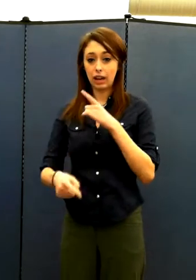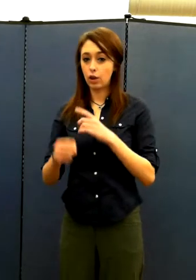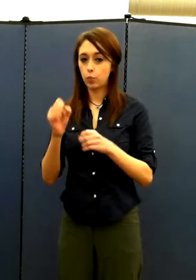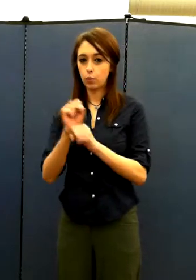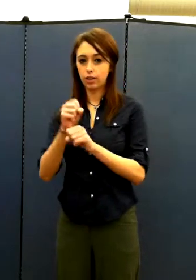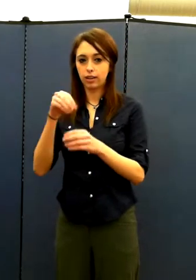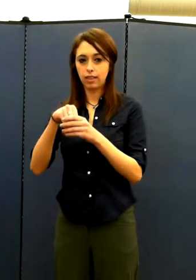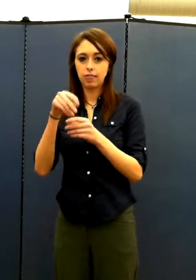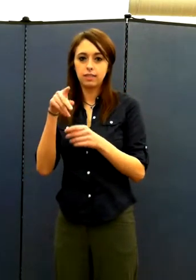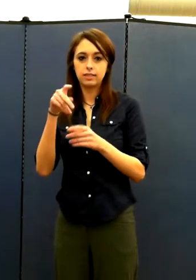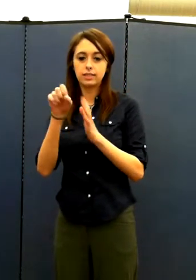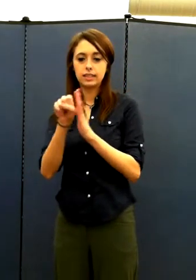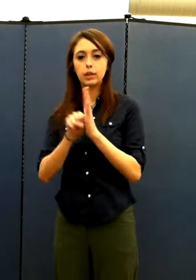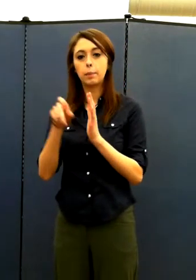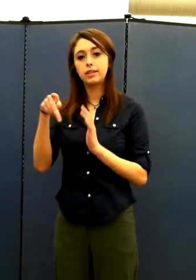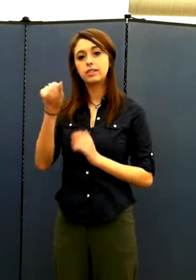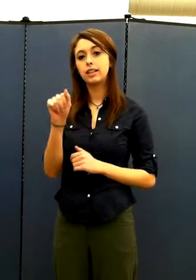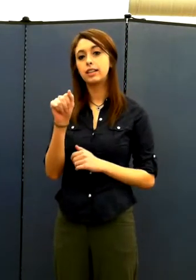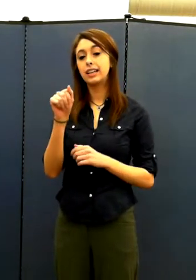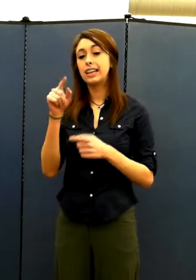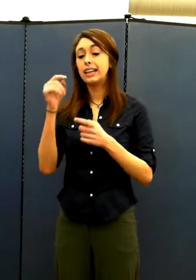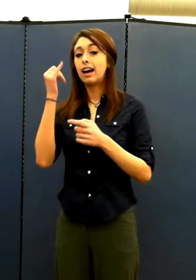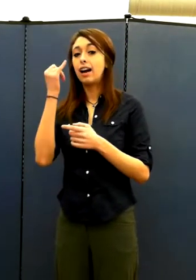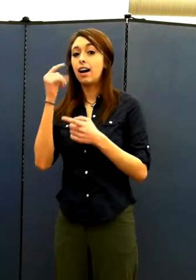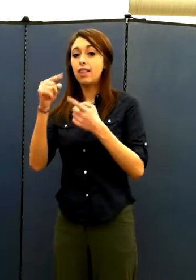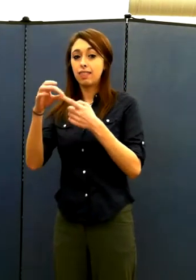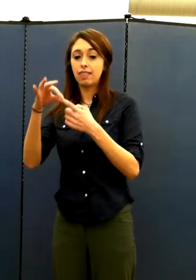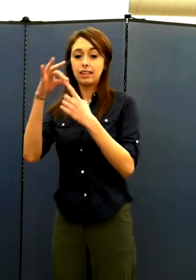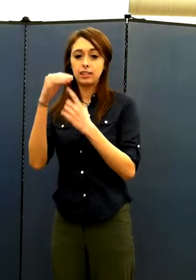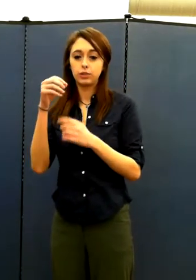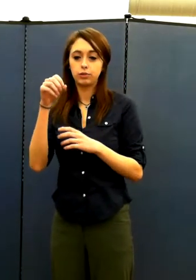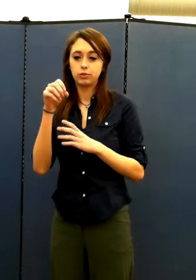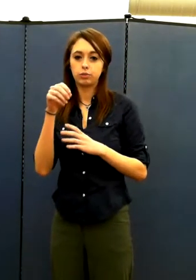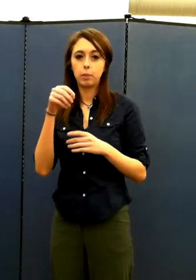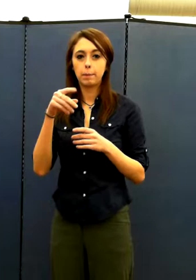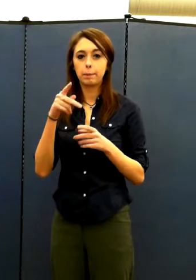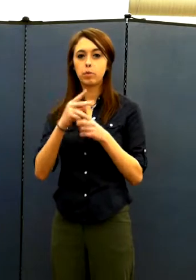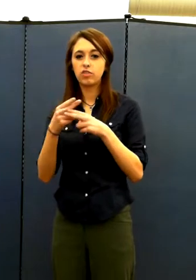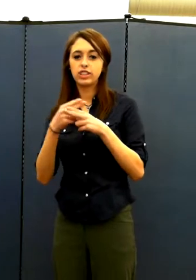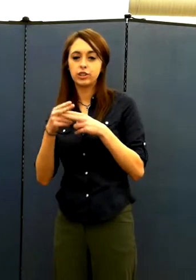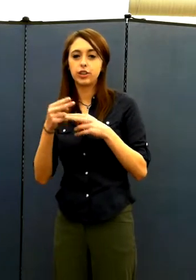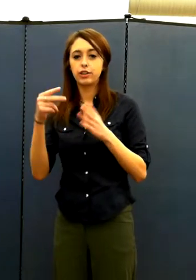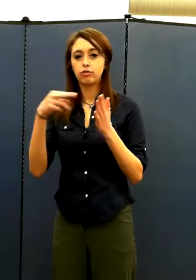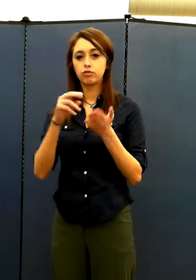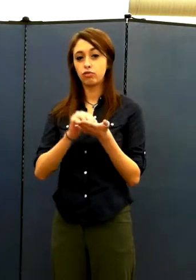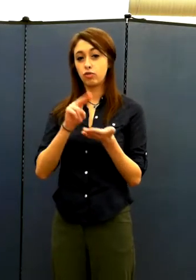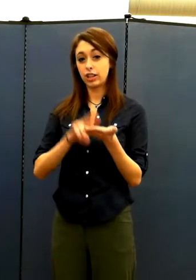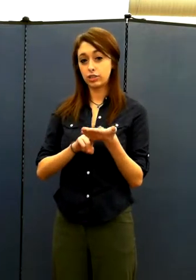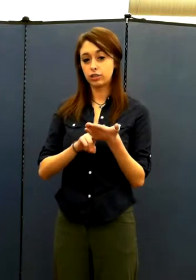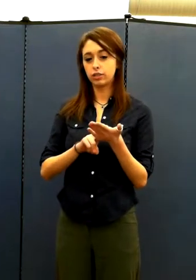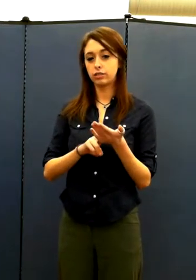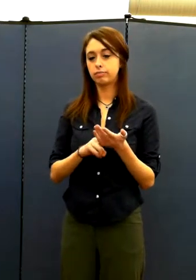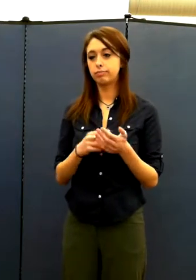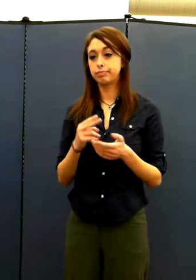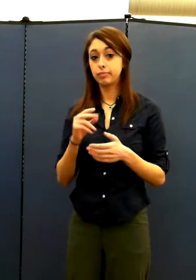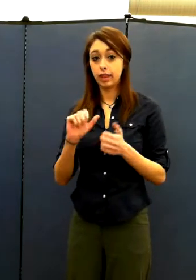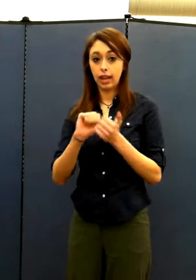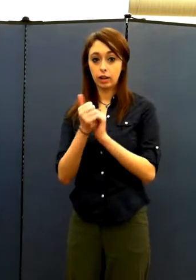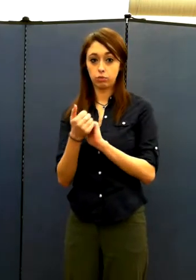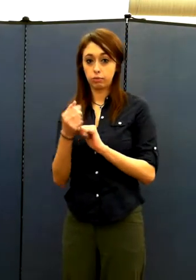you are a provisionally registered interpreter. How you become provisionally registered is you go through the office, ODHH.